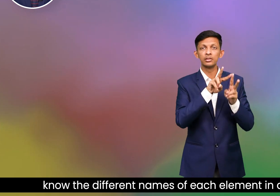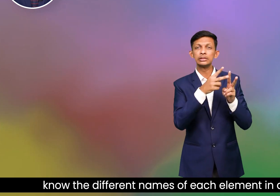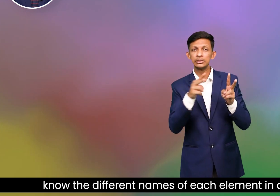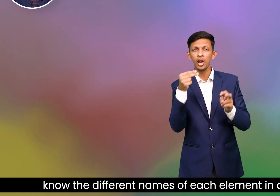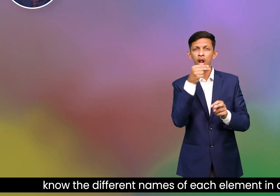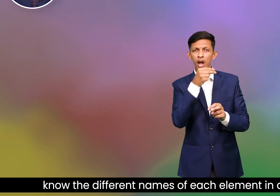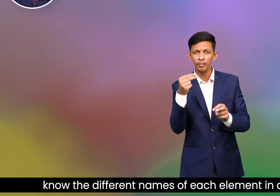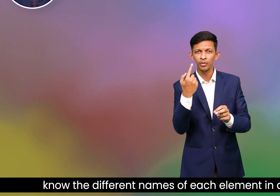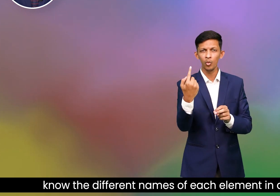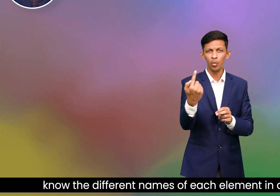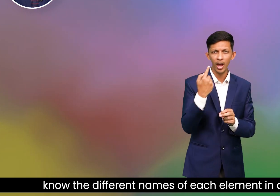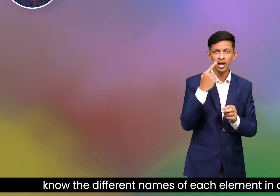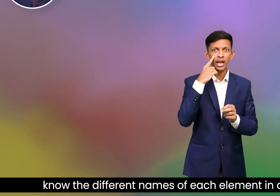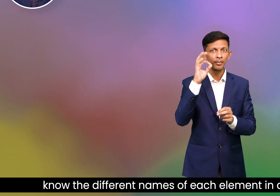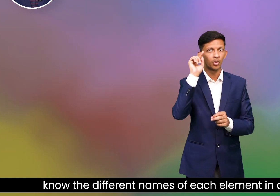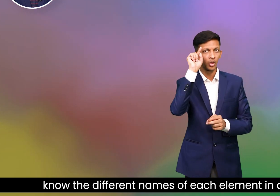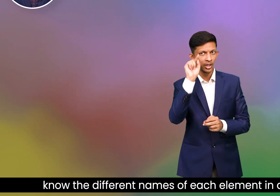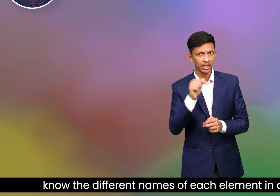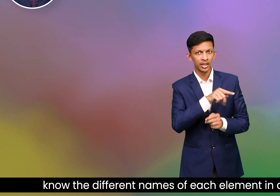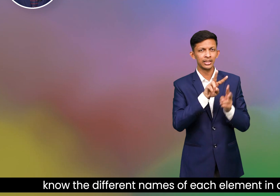each element in different languages.